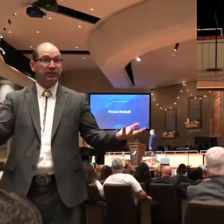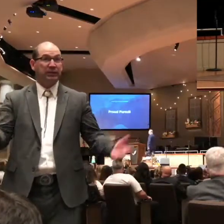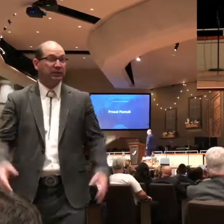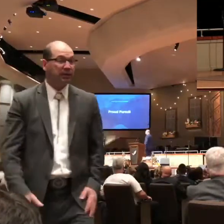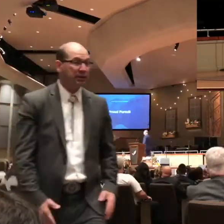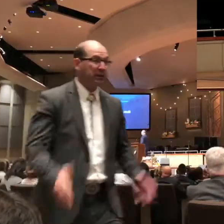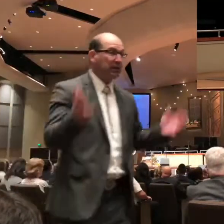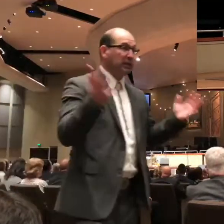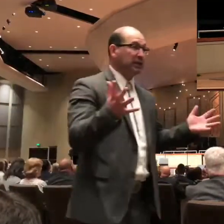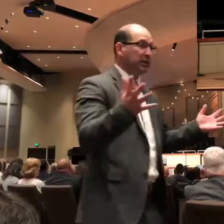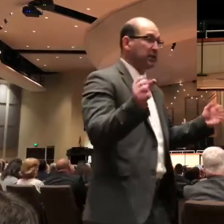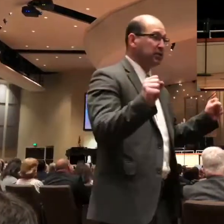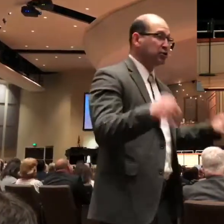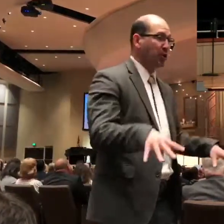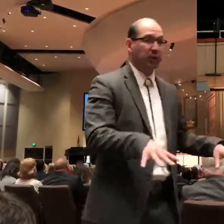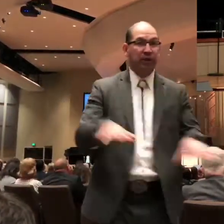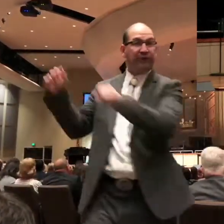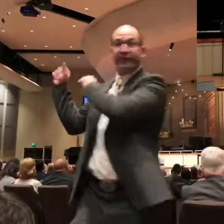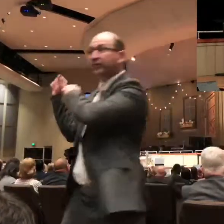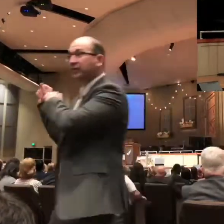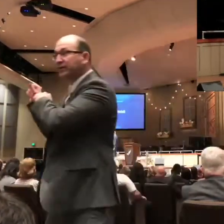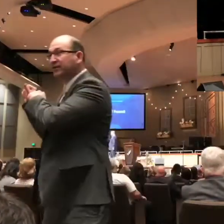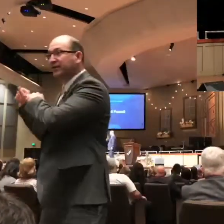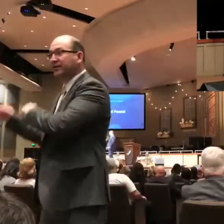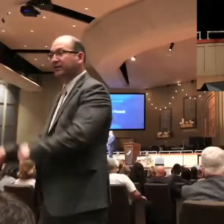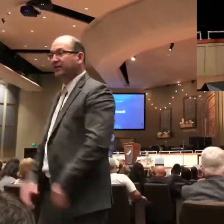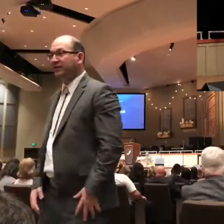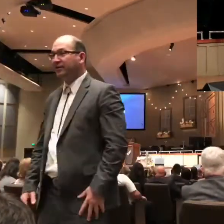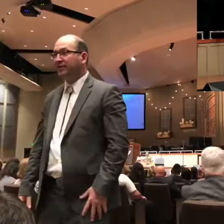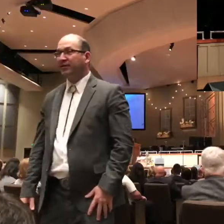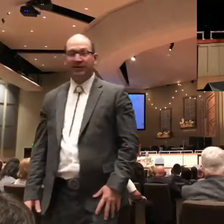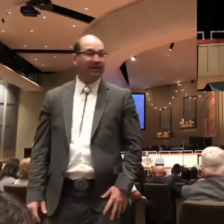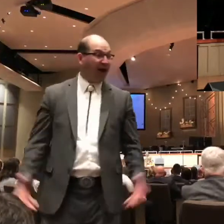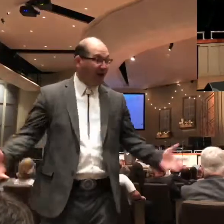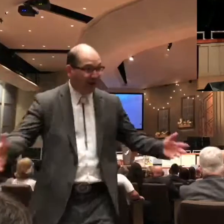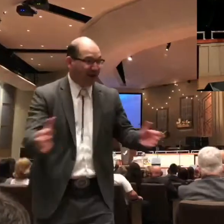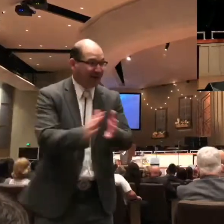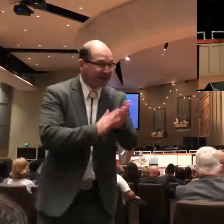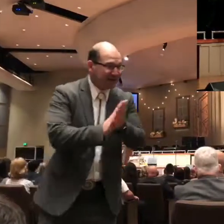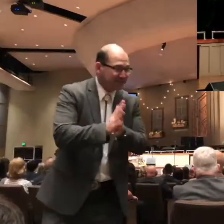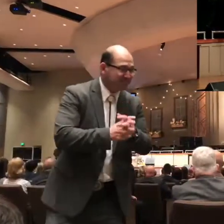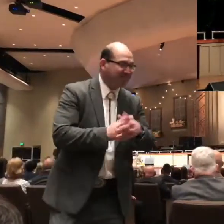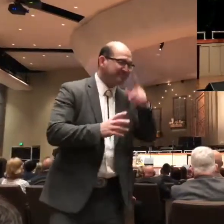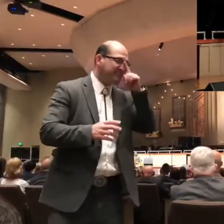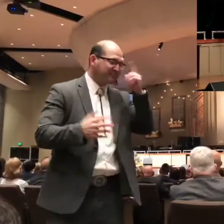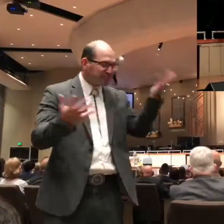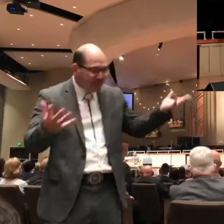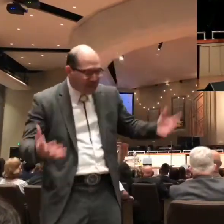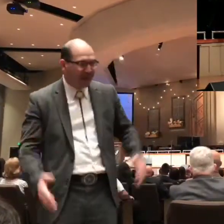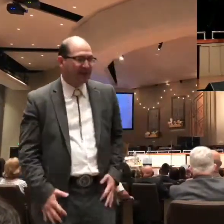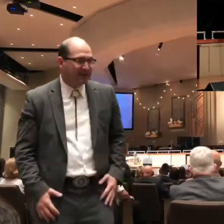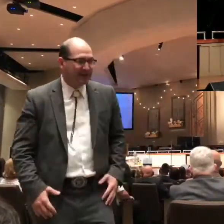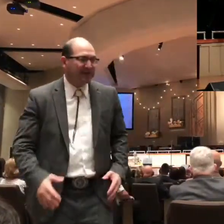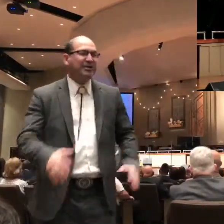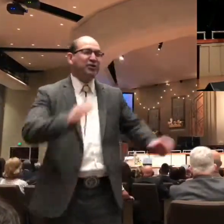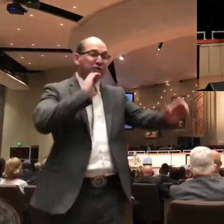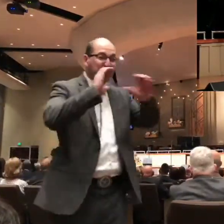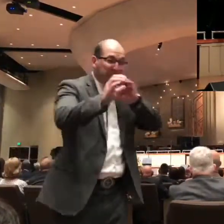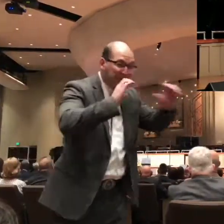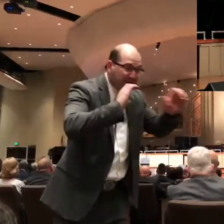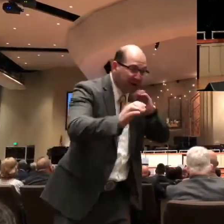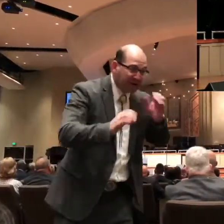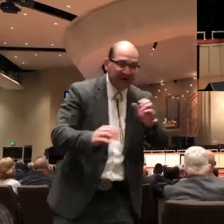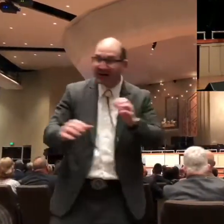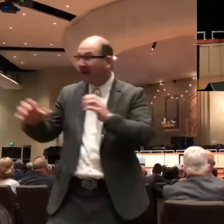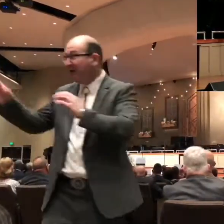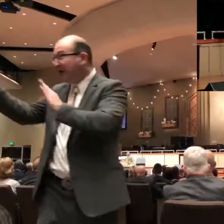Here's another really good way. Hey, just let you know, I'm just for the sake of the communication, I just copied Pastor on all